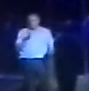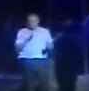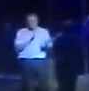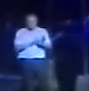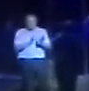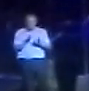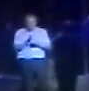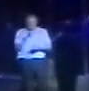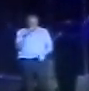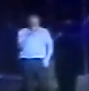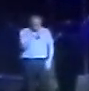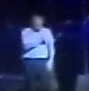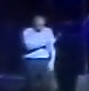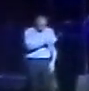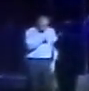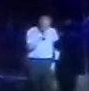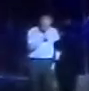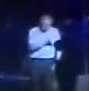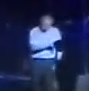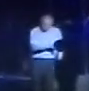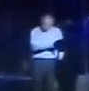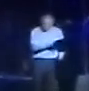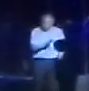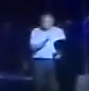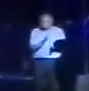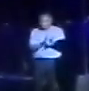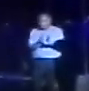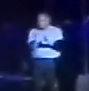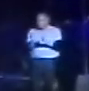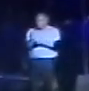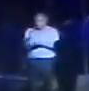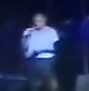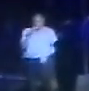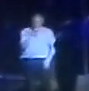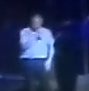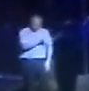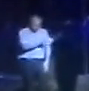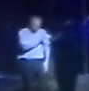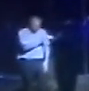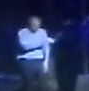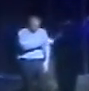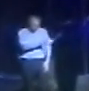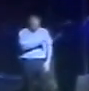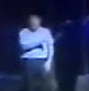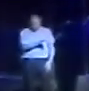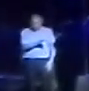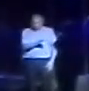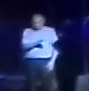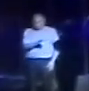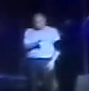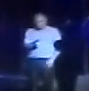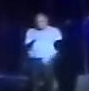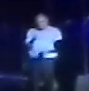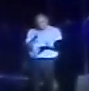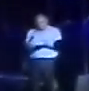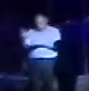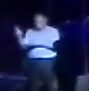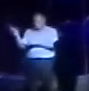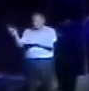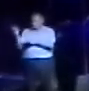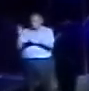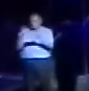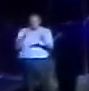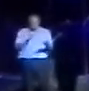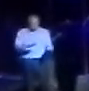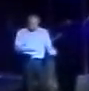Jesus is calling. Jesus is calling. Bear the cross as you wait